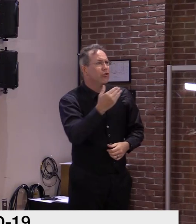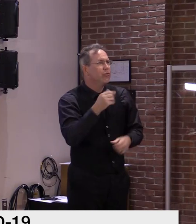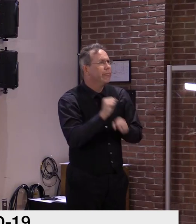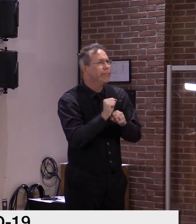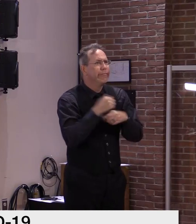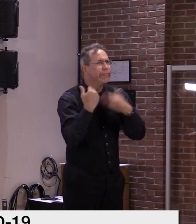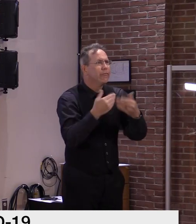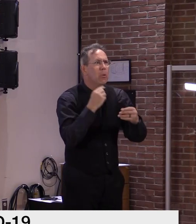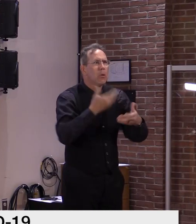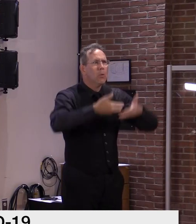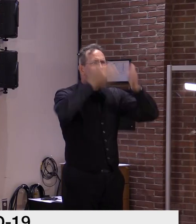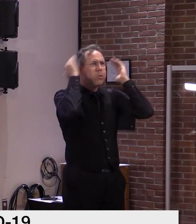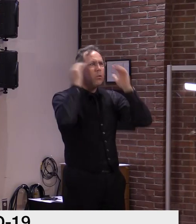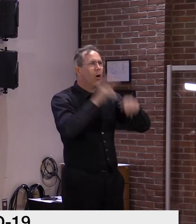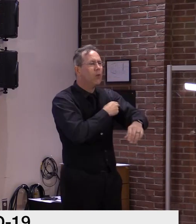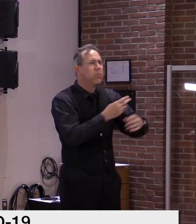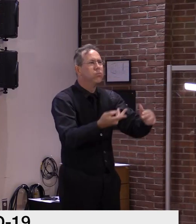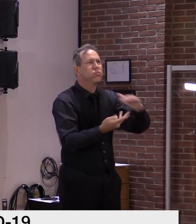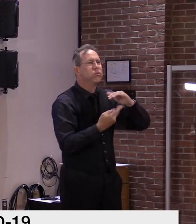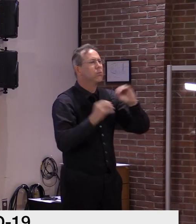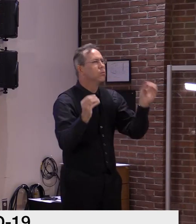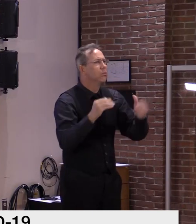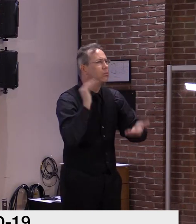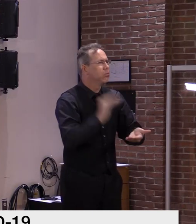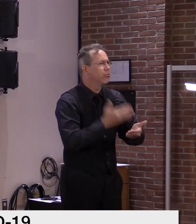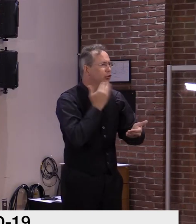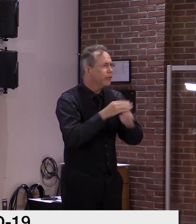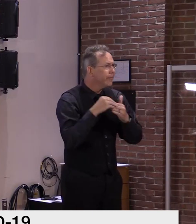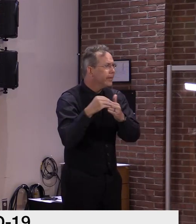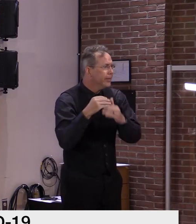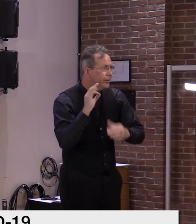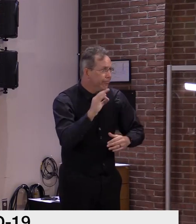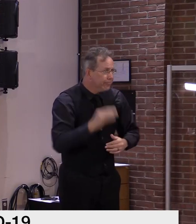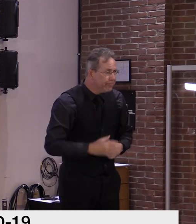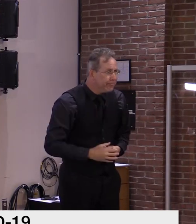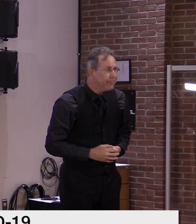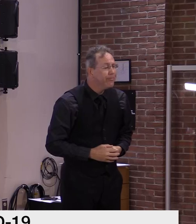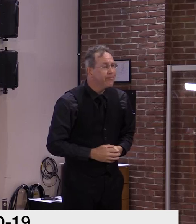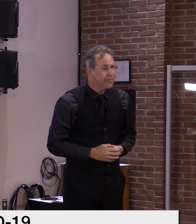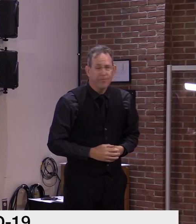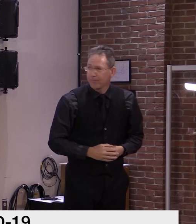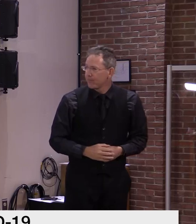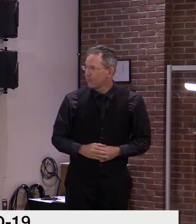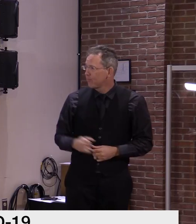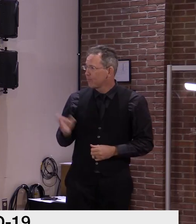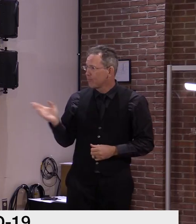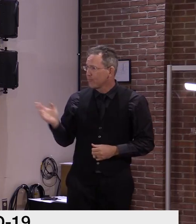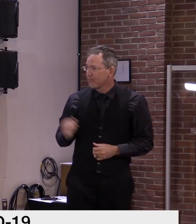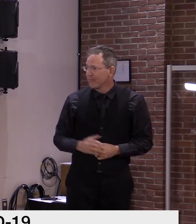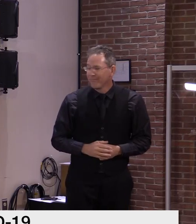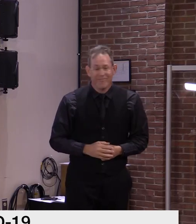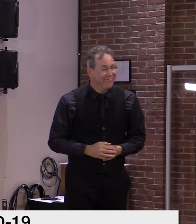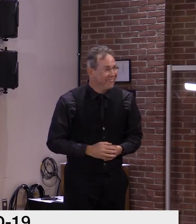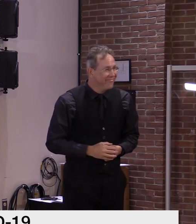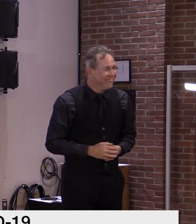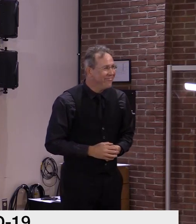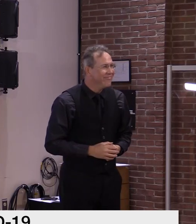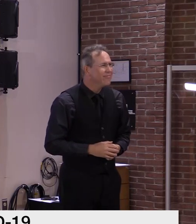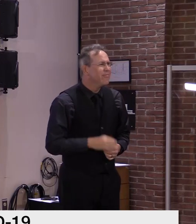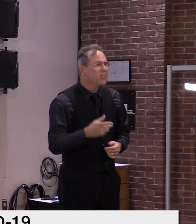rising among those age groups that are most vulnerable to hospitalizations, we anticipate the rate to continue to decline in the weeks